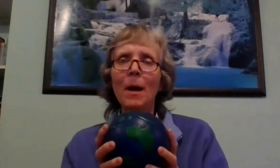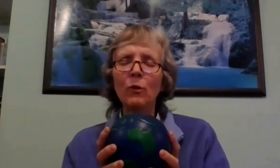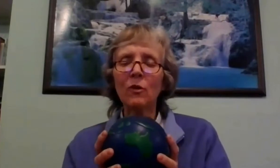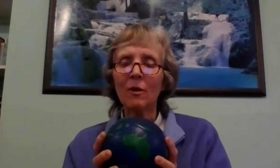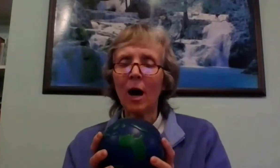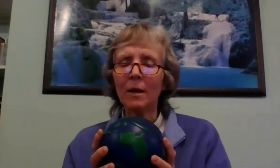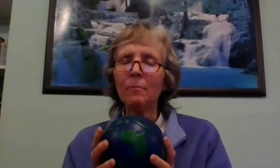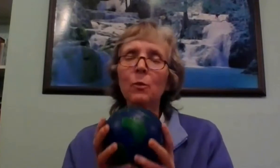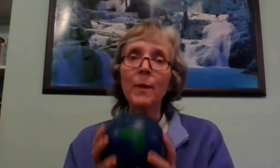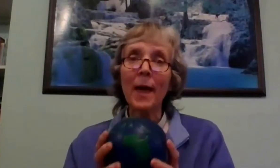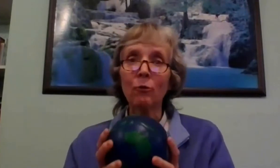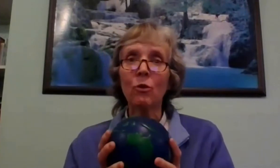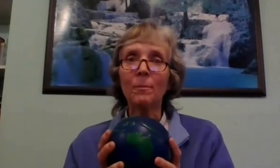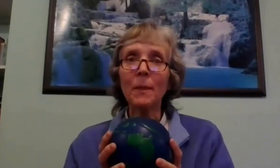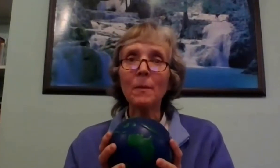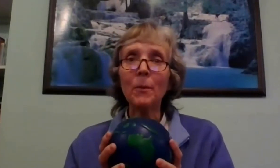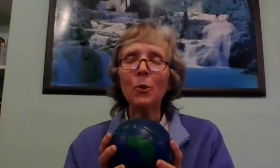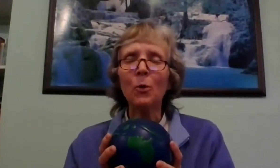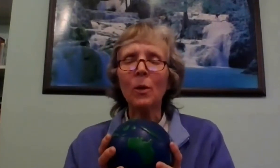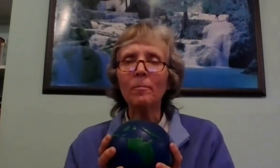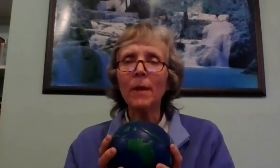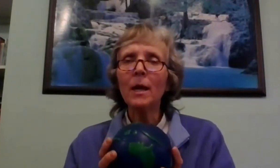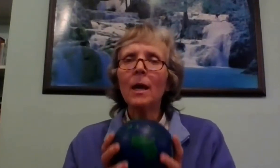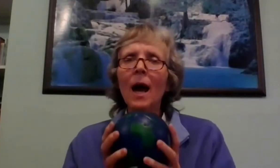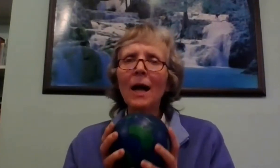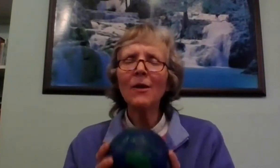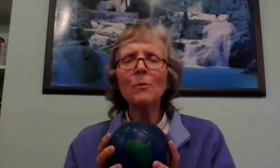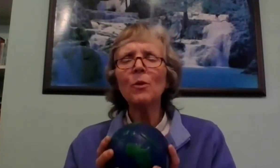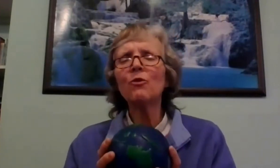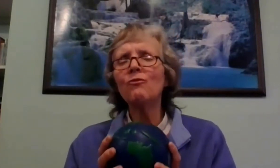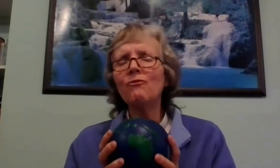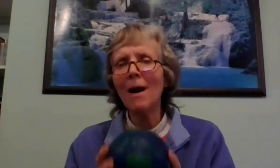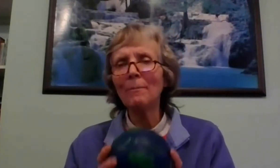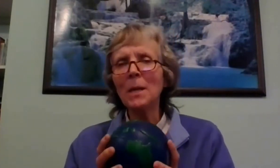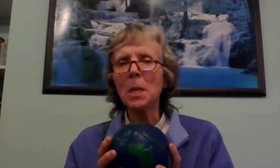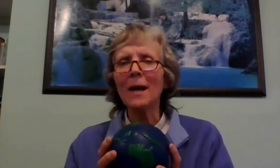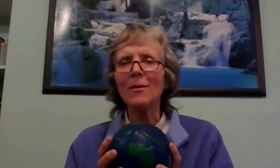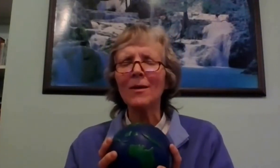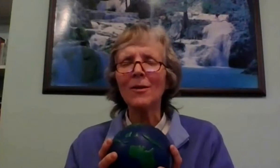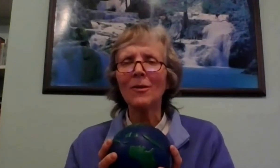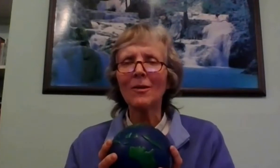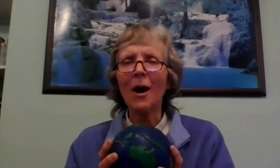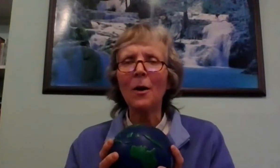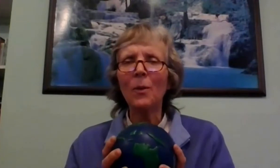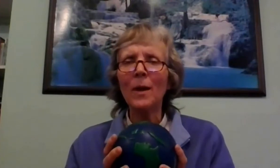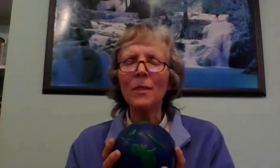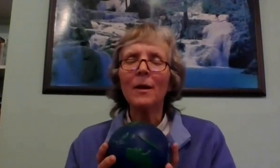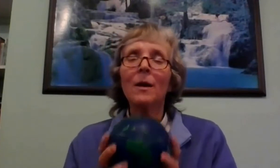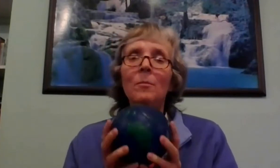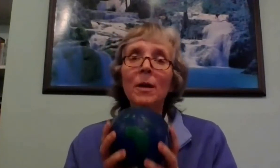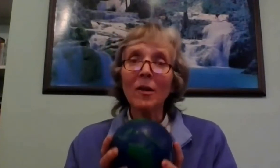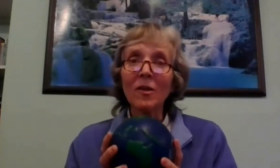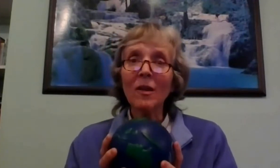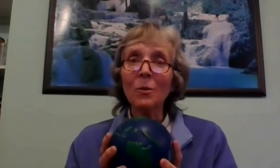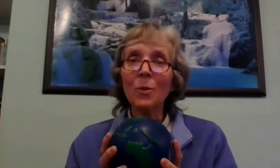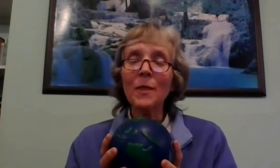most times without dropping the ball. And I was rubbish at it to start with, but I stuck with it